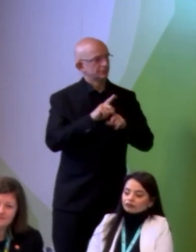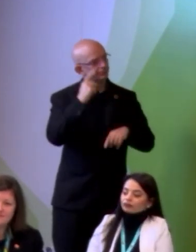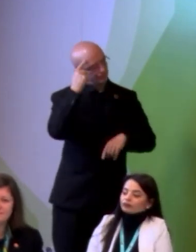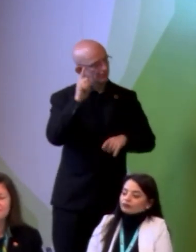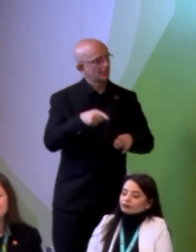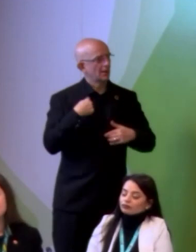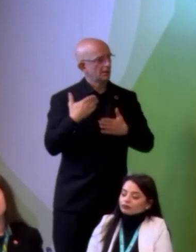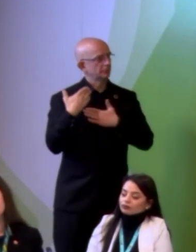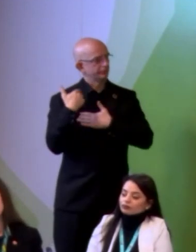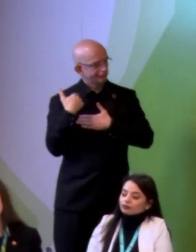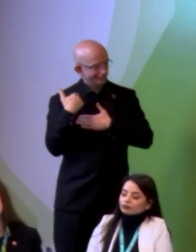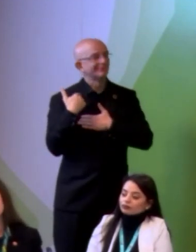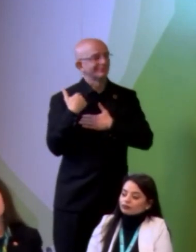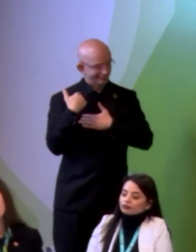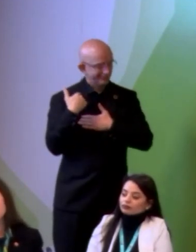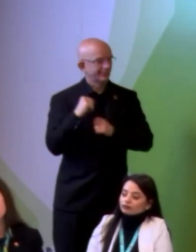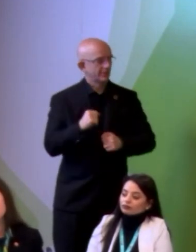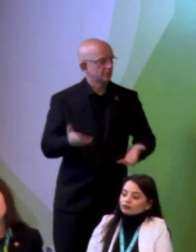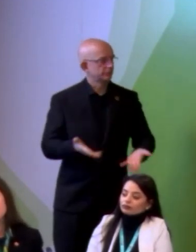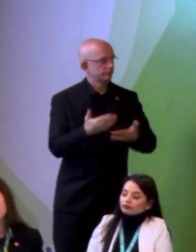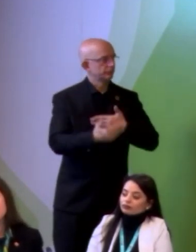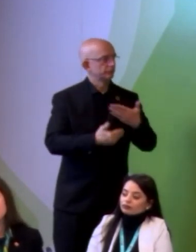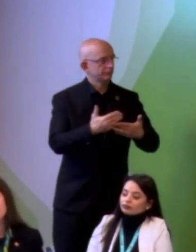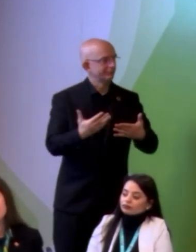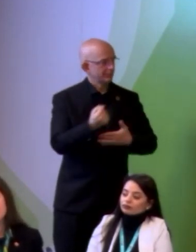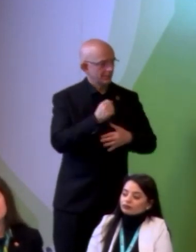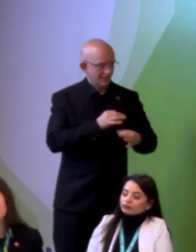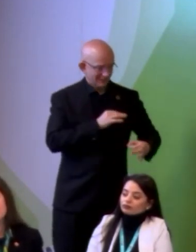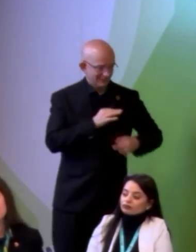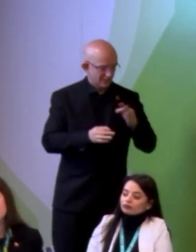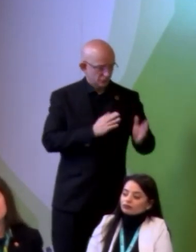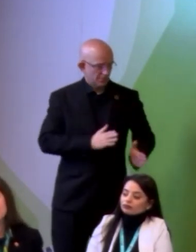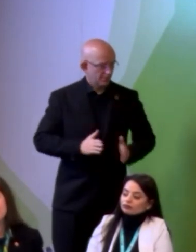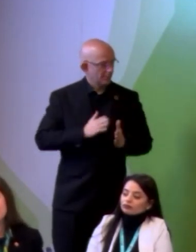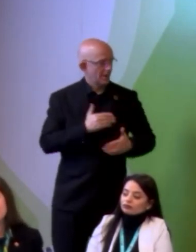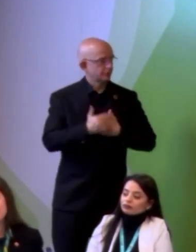and also in our strategical plan 2023 and 2026.